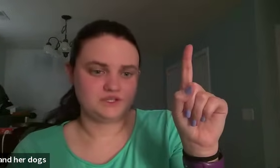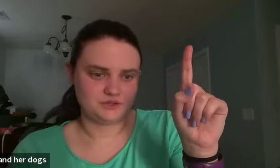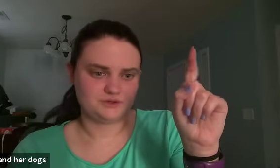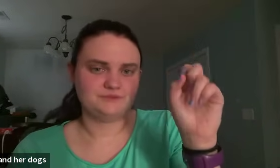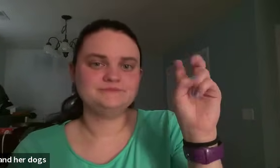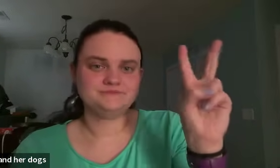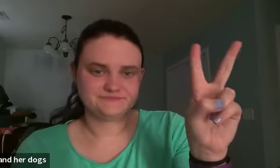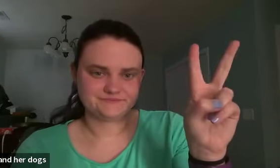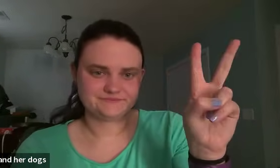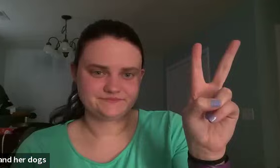2,